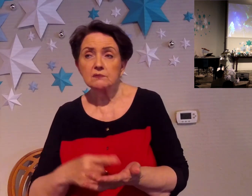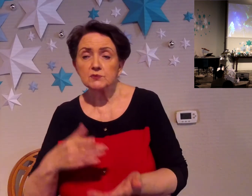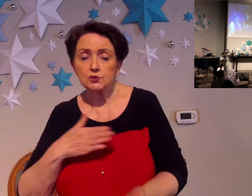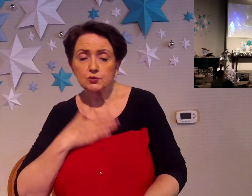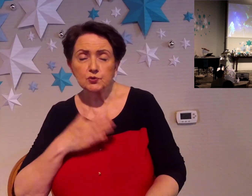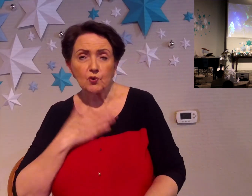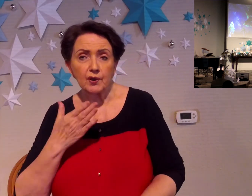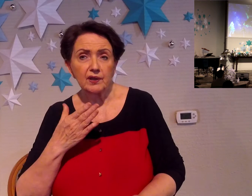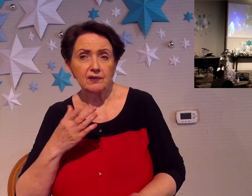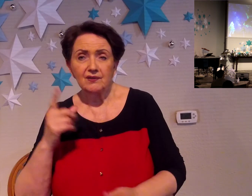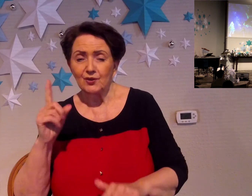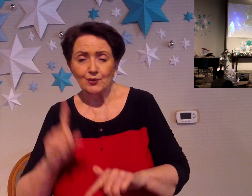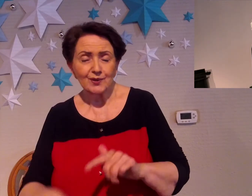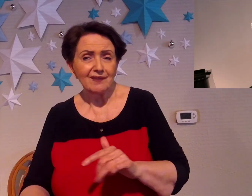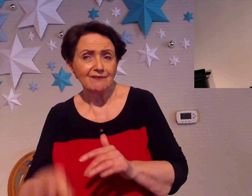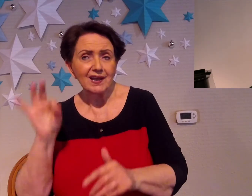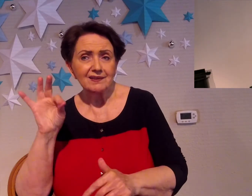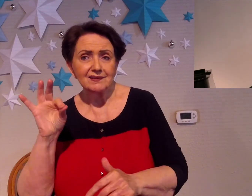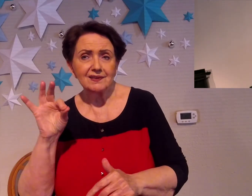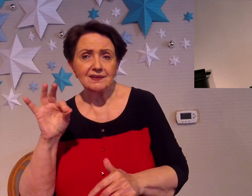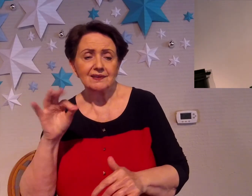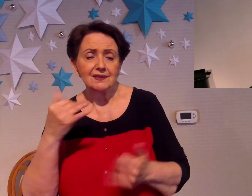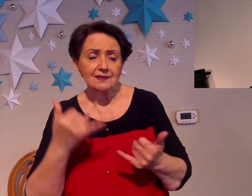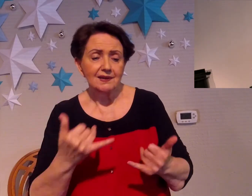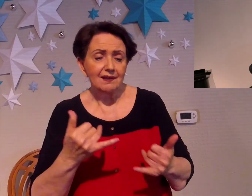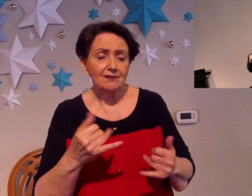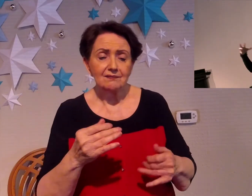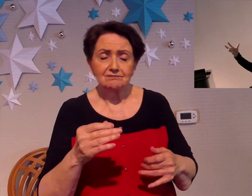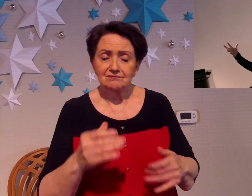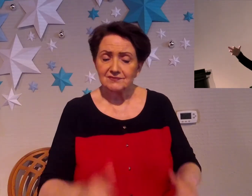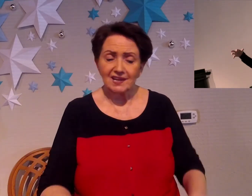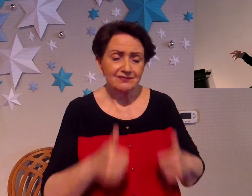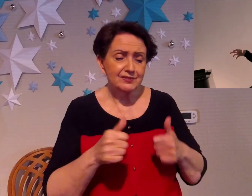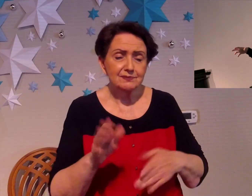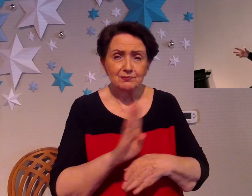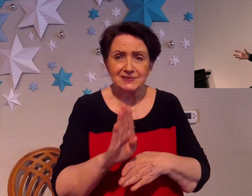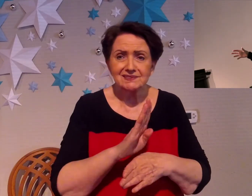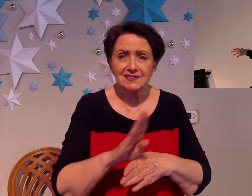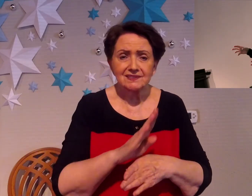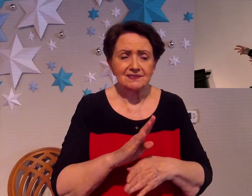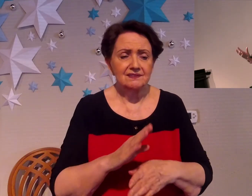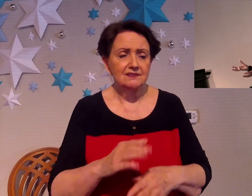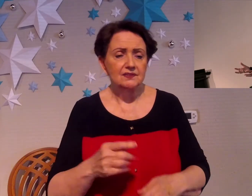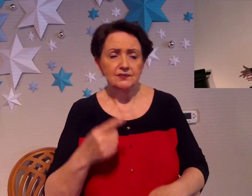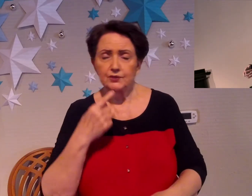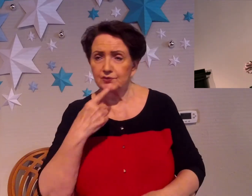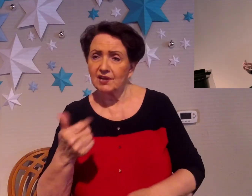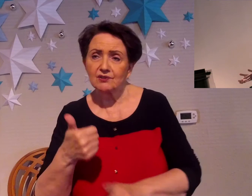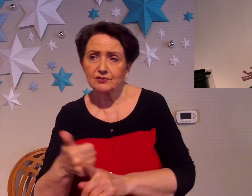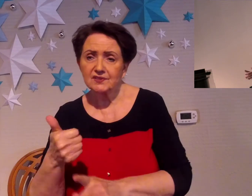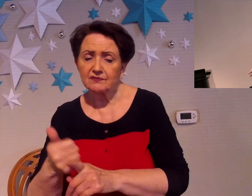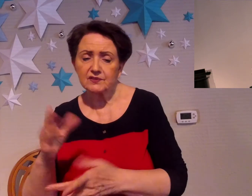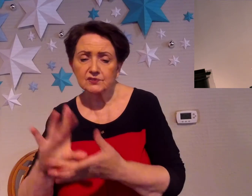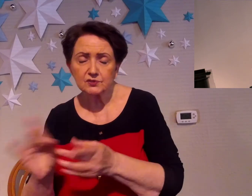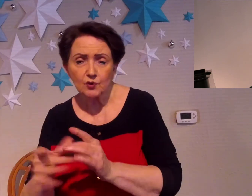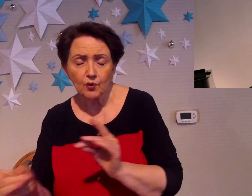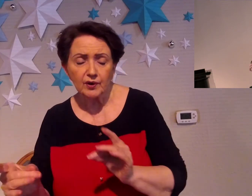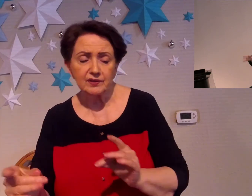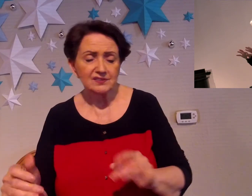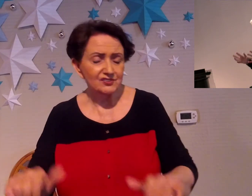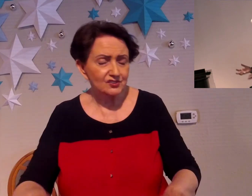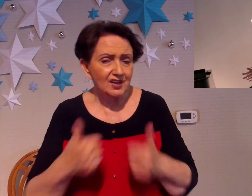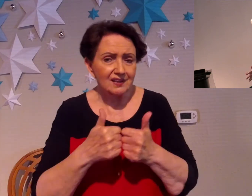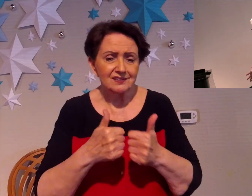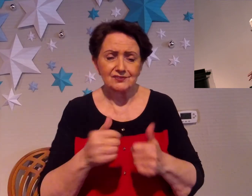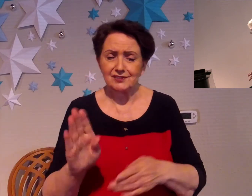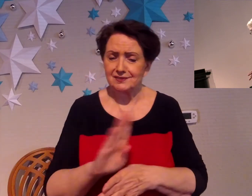busy. And now we have the holidays on top of it. It's even busier. And we tell ourselves the story about how busy it is, how challenging it is, how